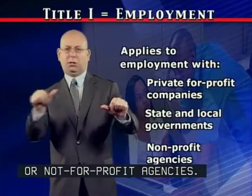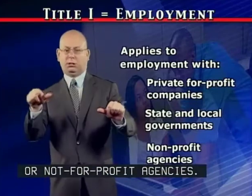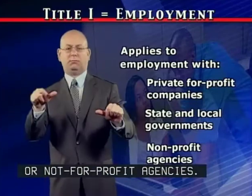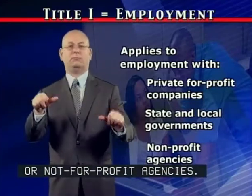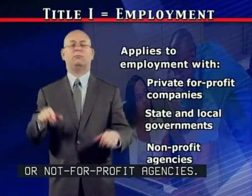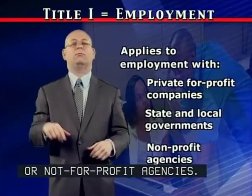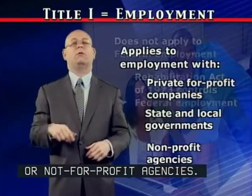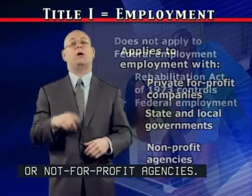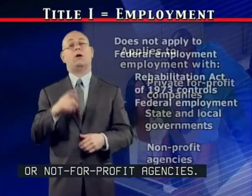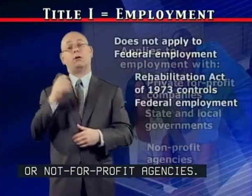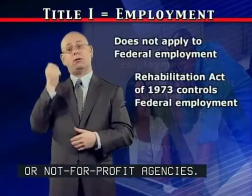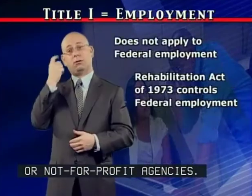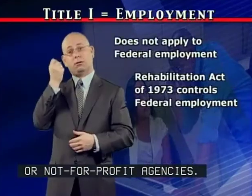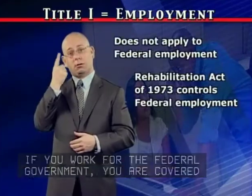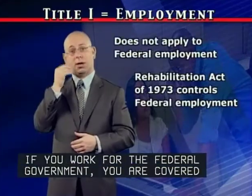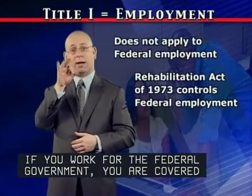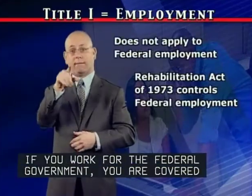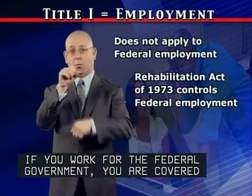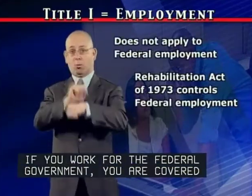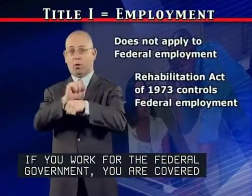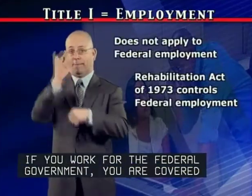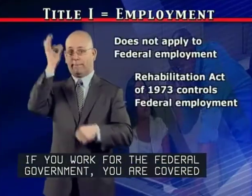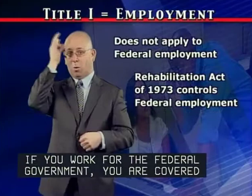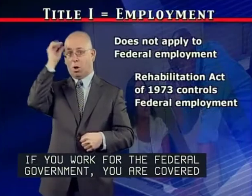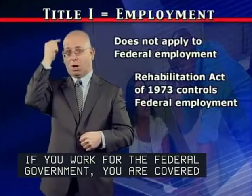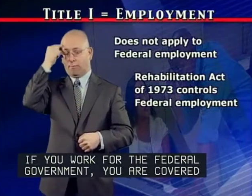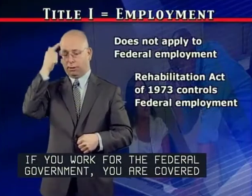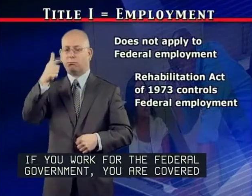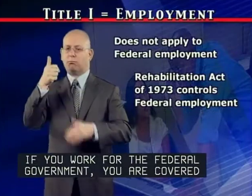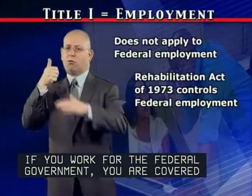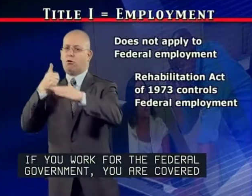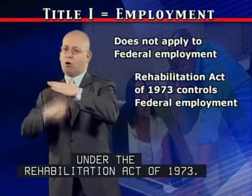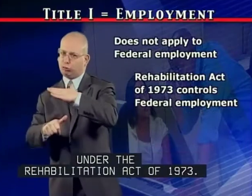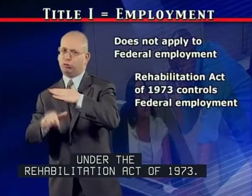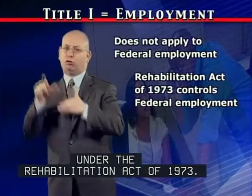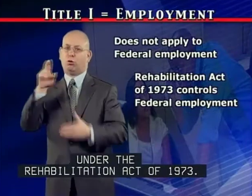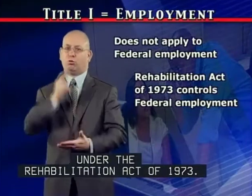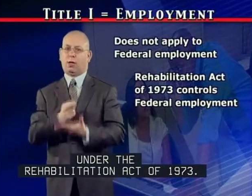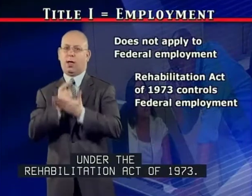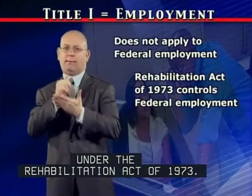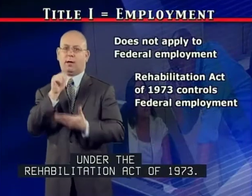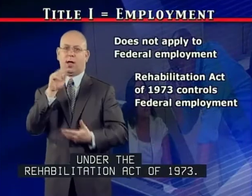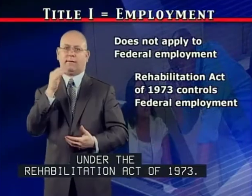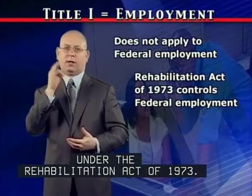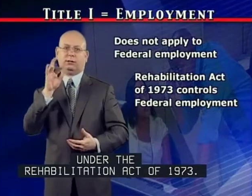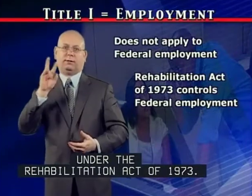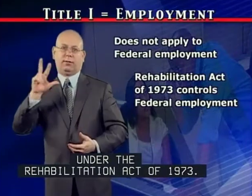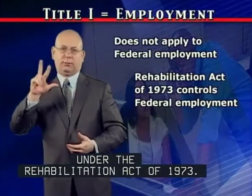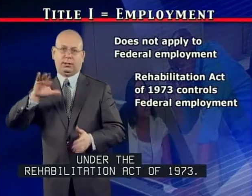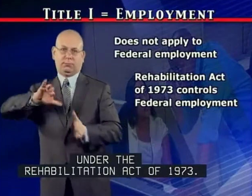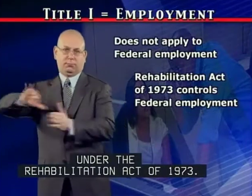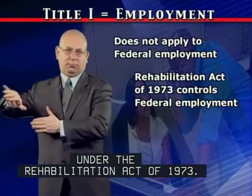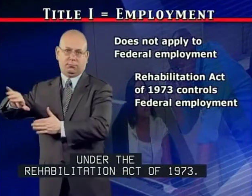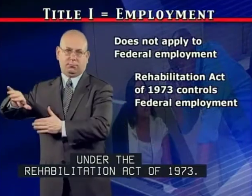agencies. If you work for the federal government, you are covered under the Rehabilitation Act of